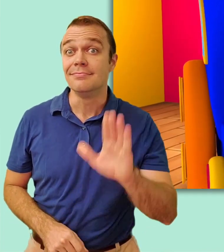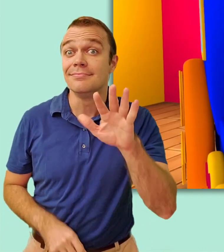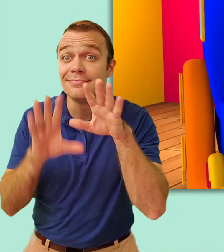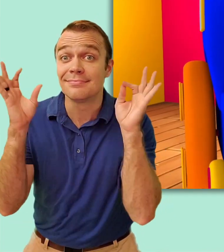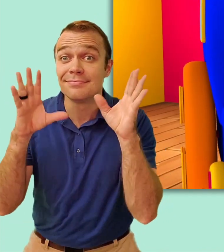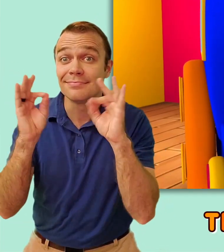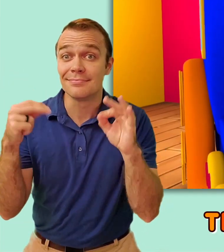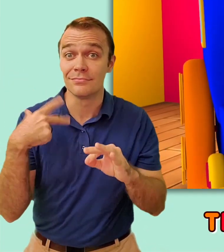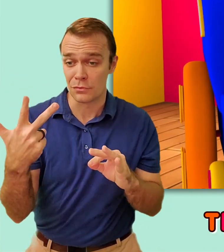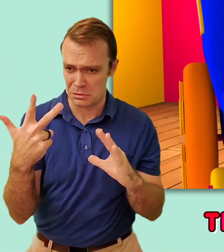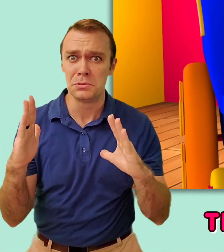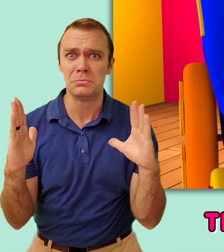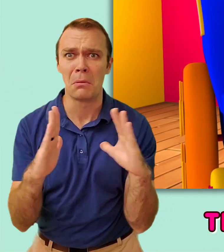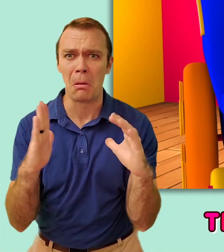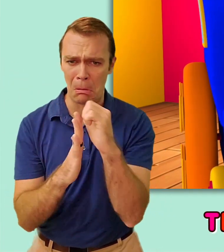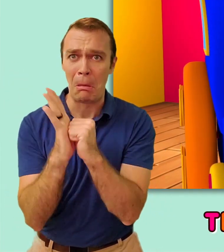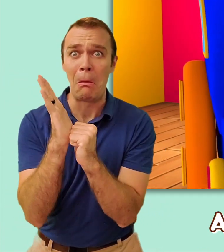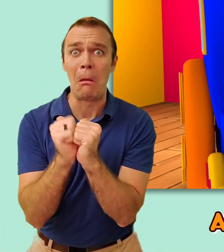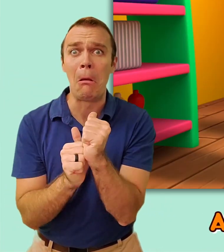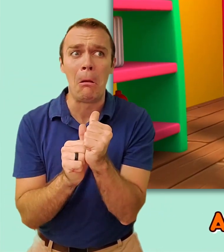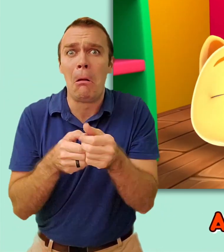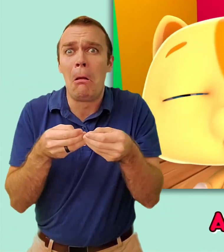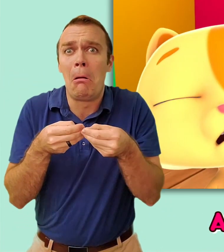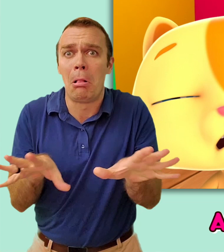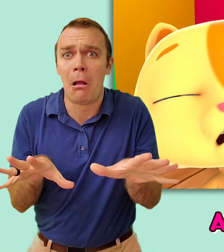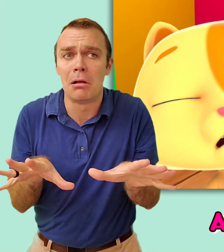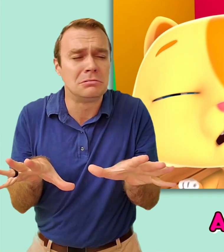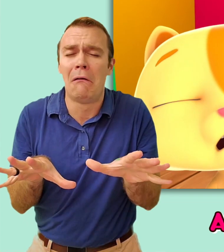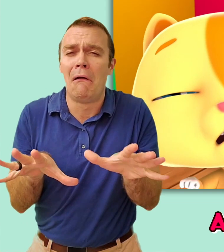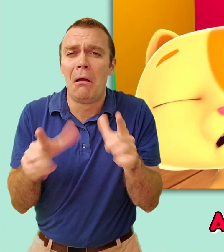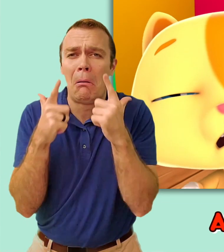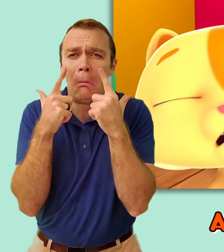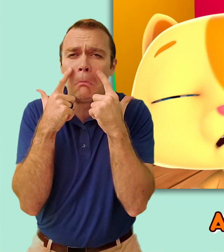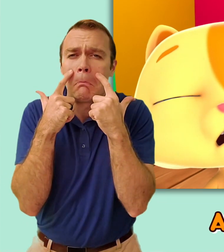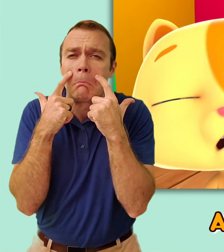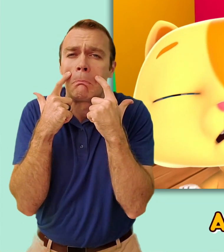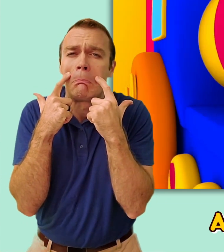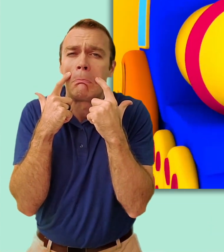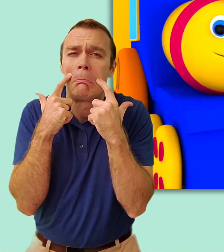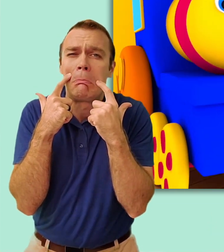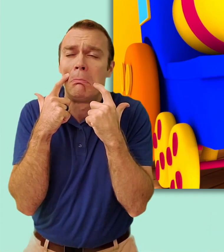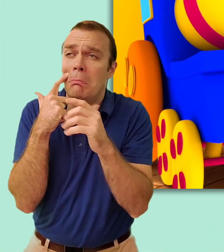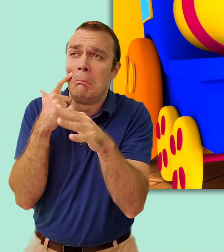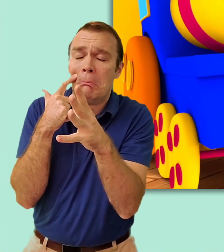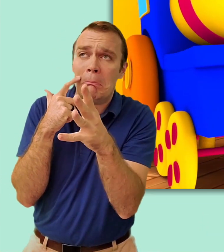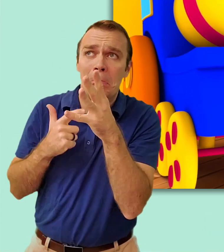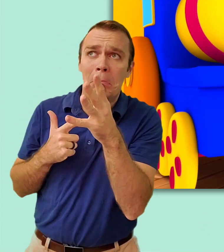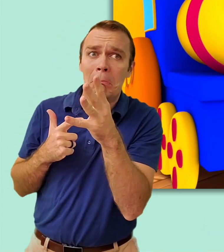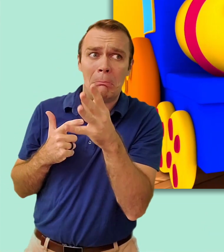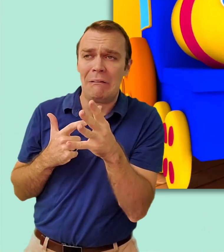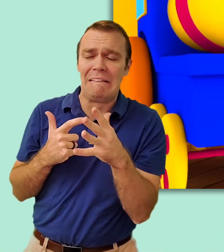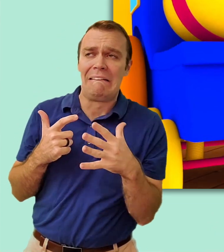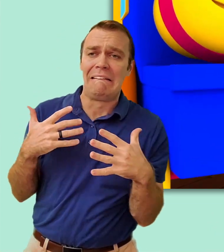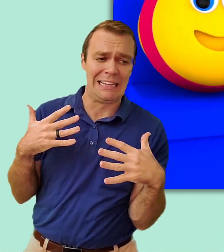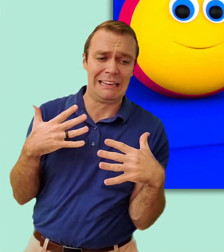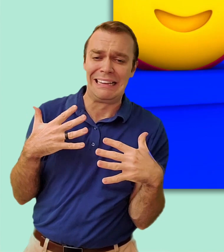Three little kittens, they lost their mittens and they began to cry. Oh mother